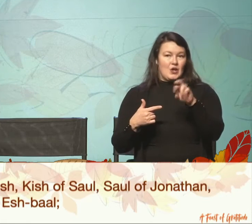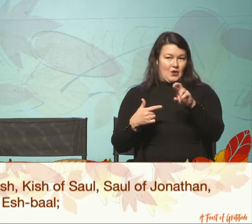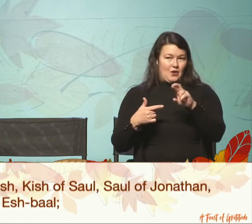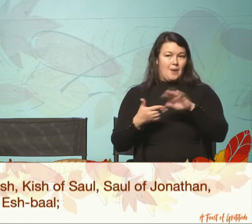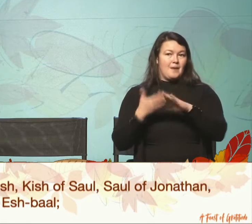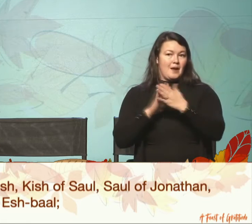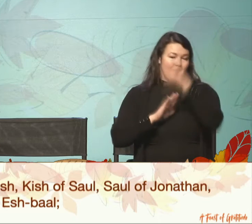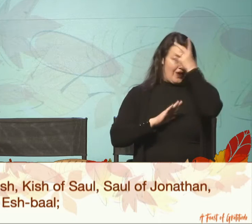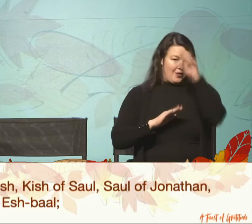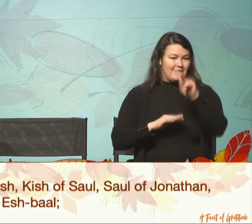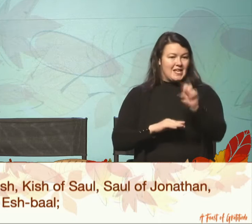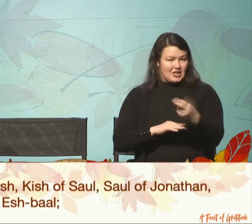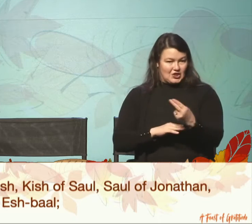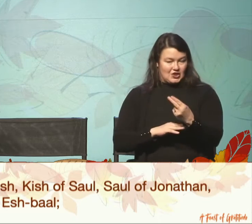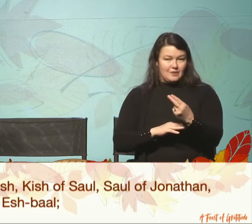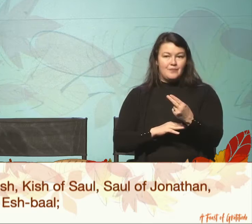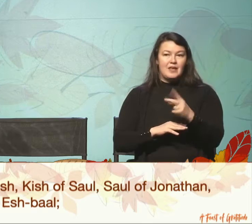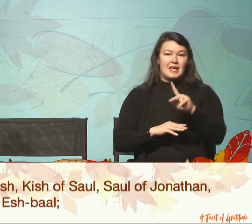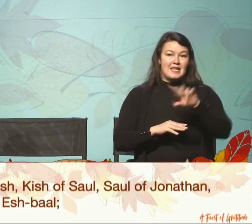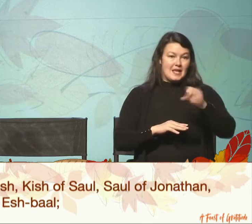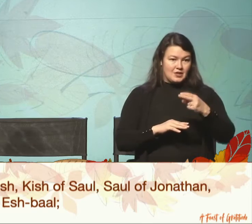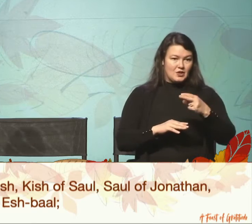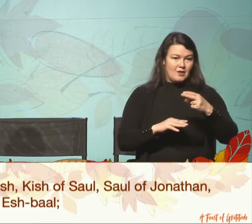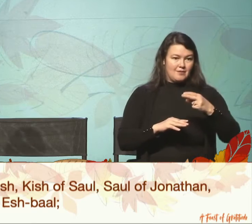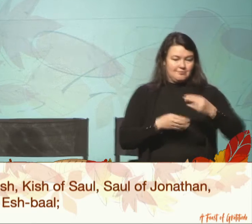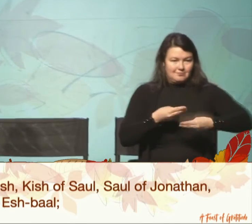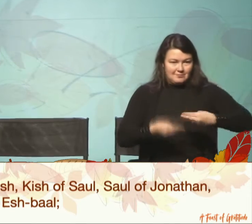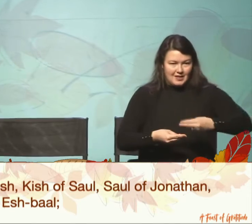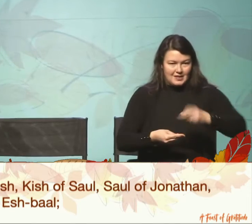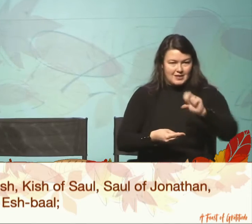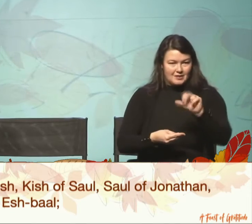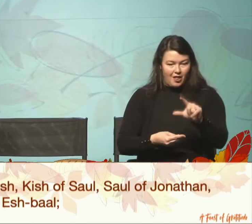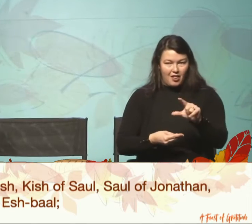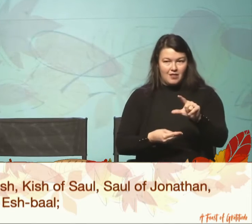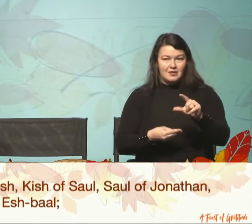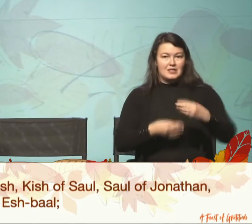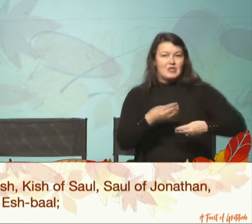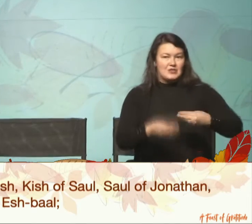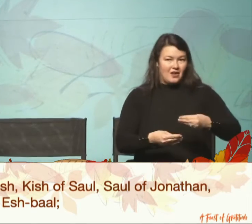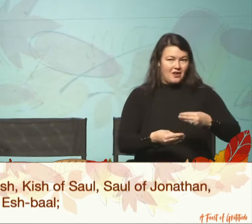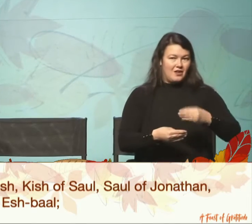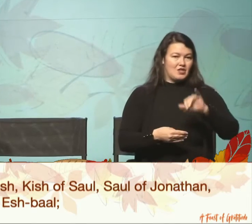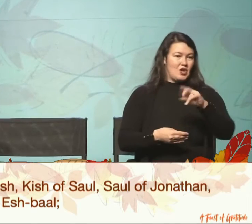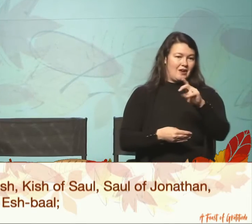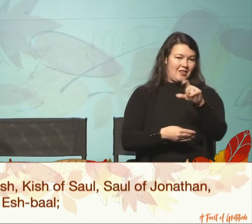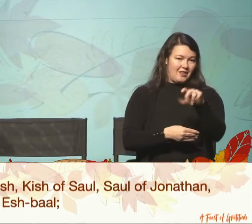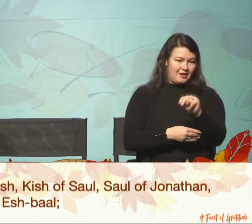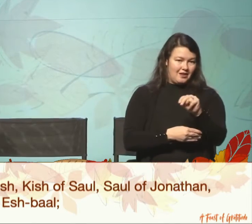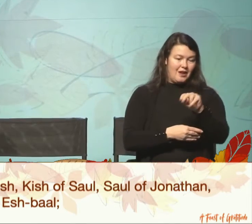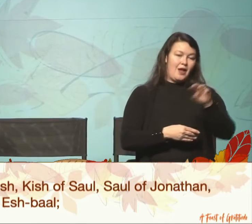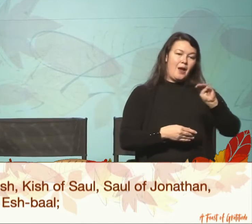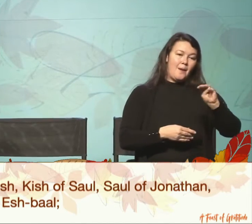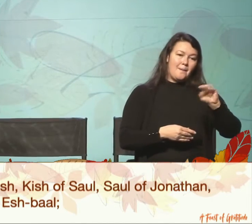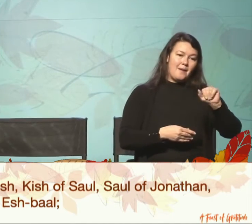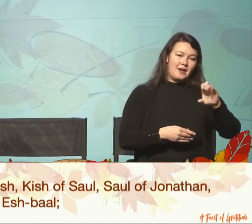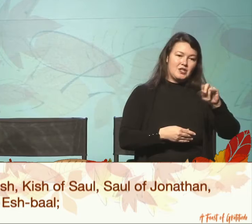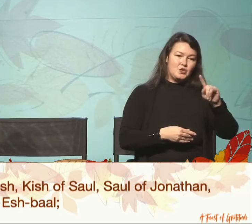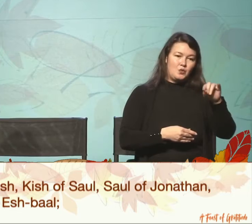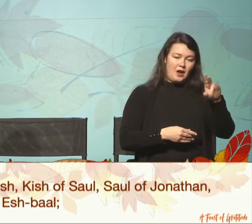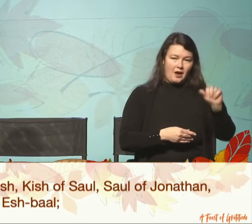of Kish, and Kish of Saul, Saul of Jonathan, Malchishua, Abinadab, and